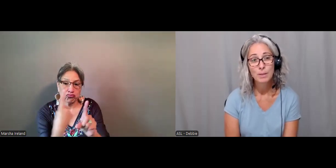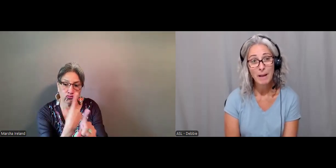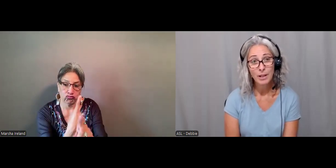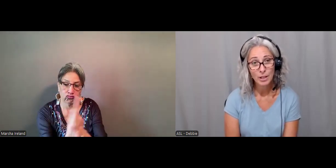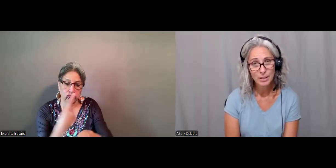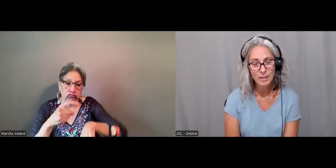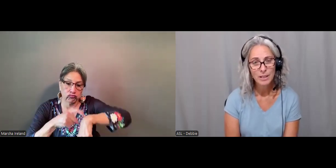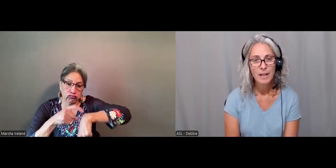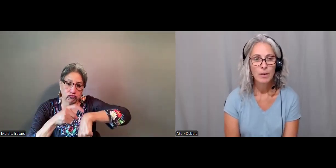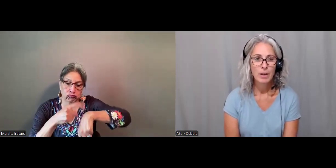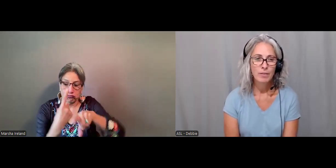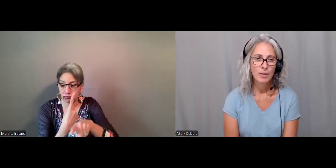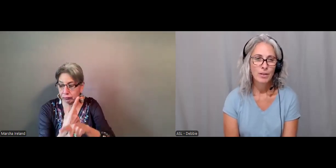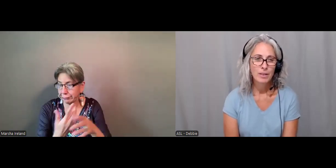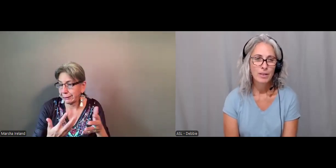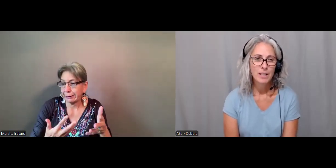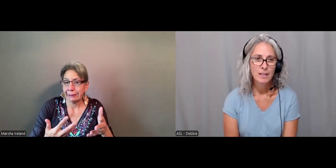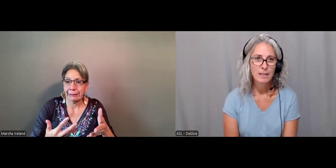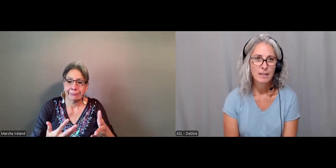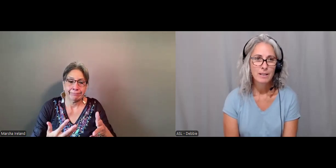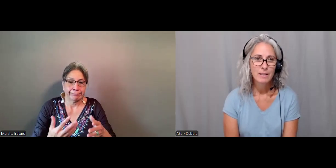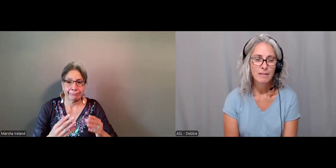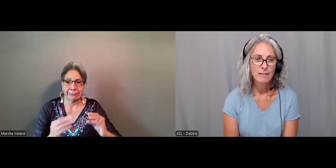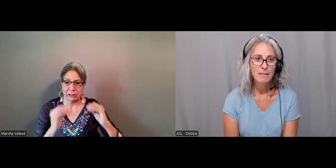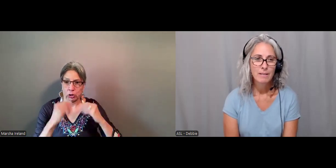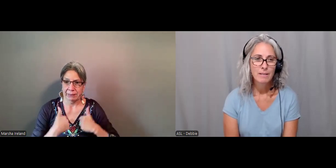which was better. However, the